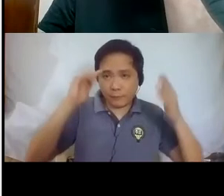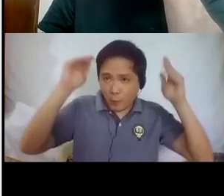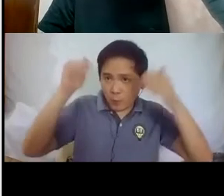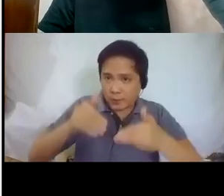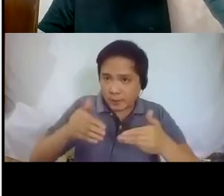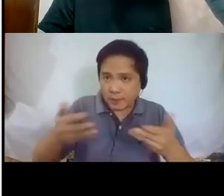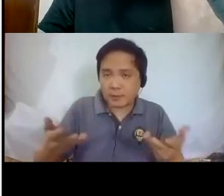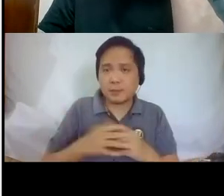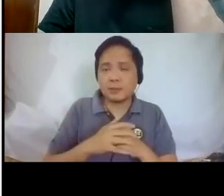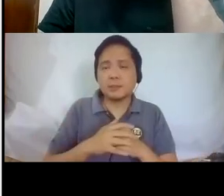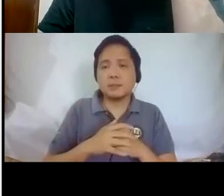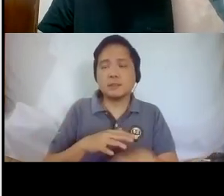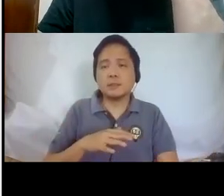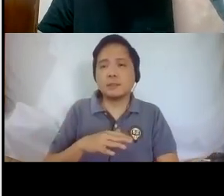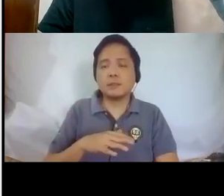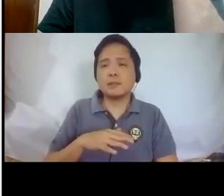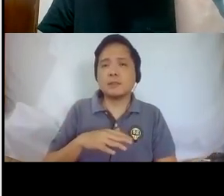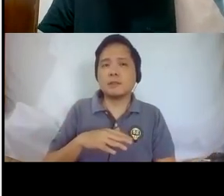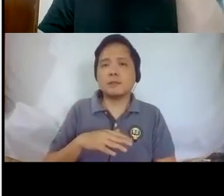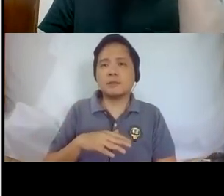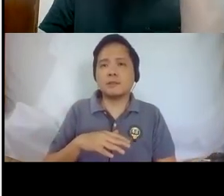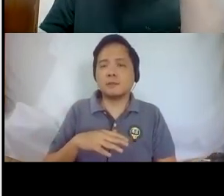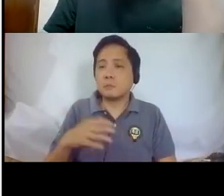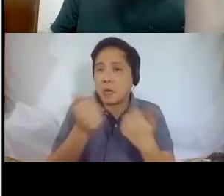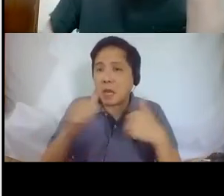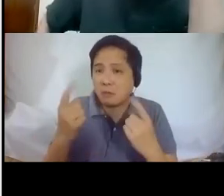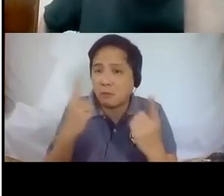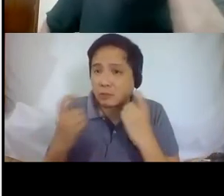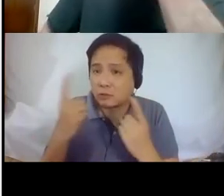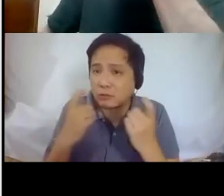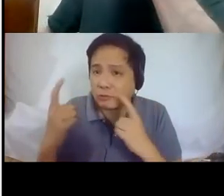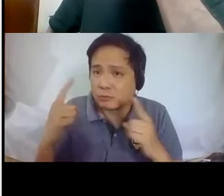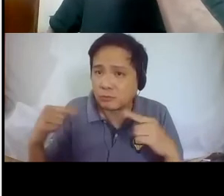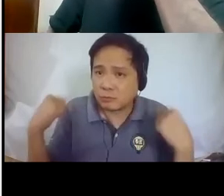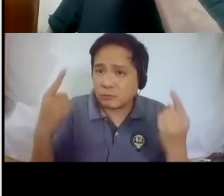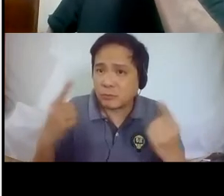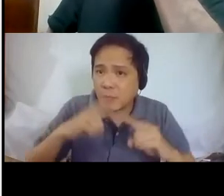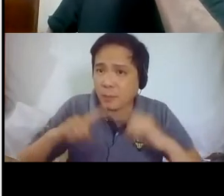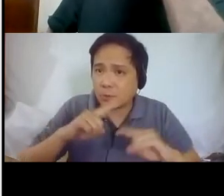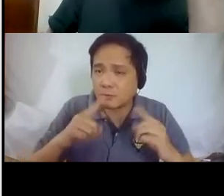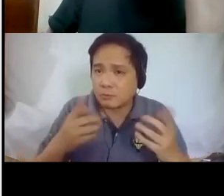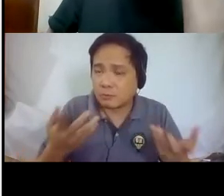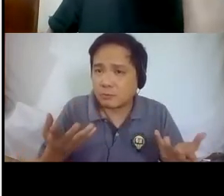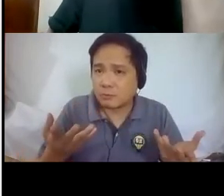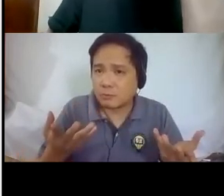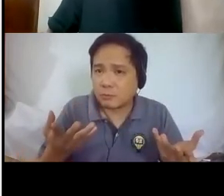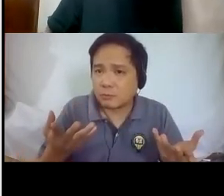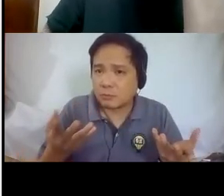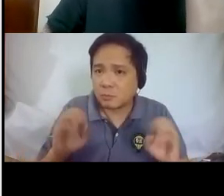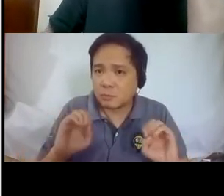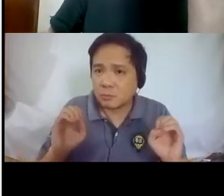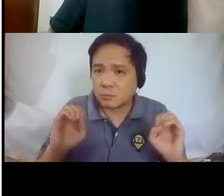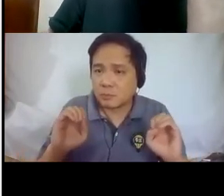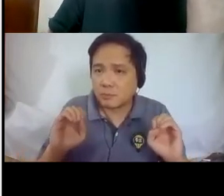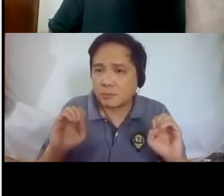So first I'll ask if you have any questions on these signs. And then I'm going to send you back